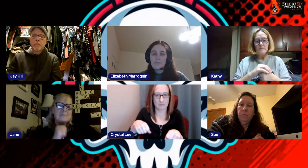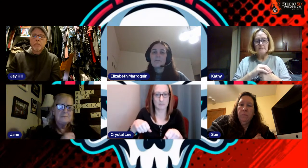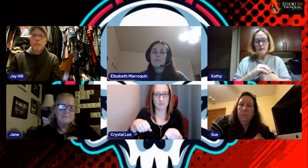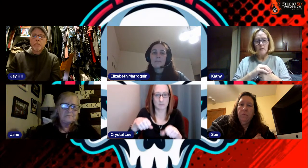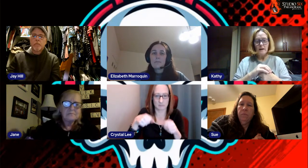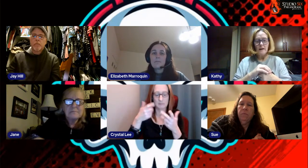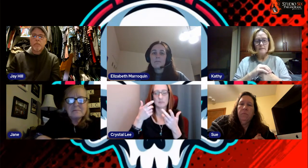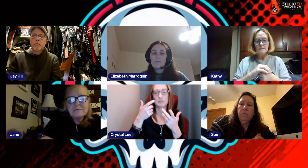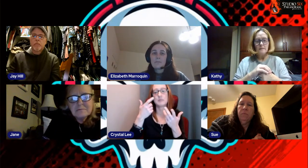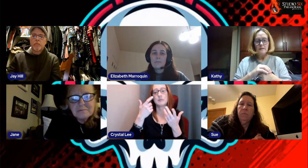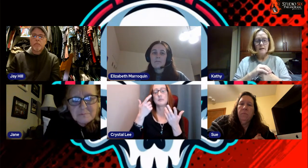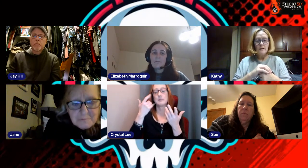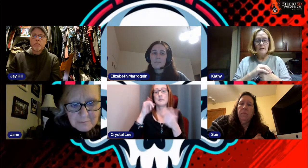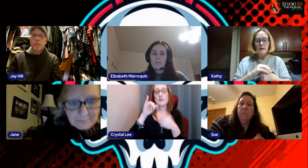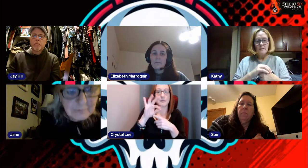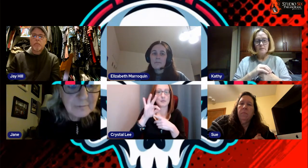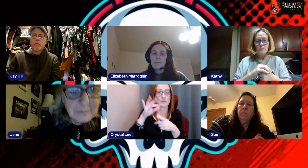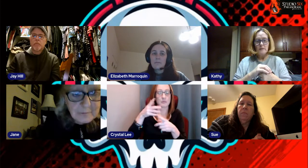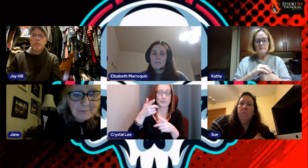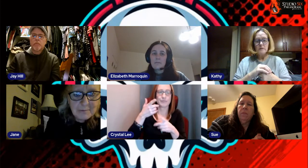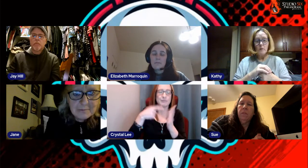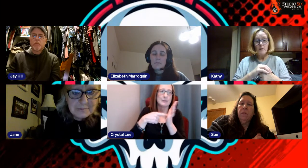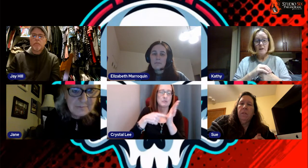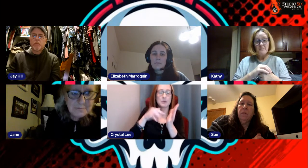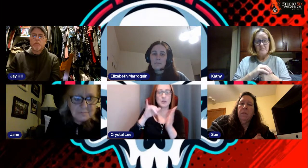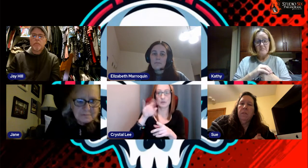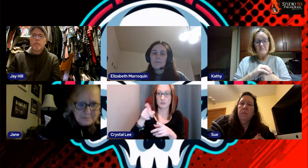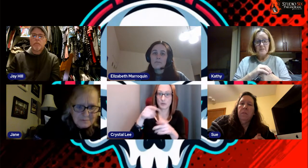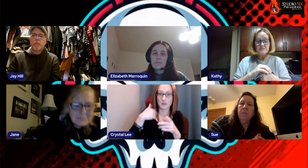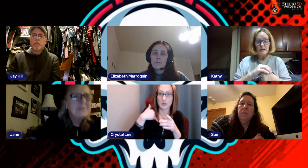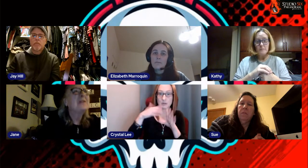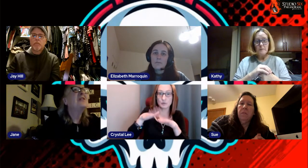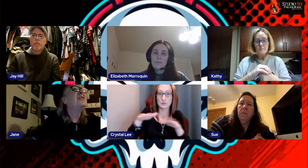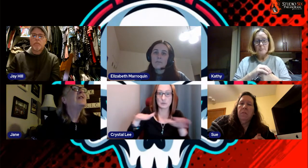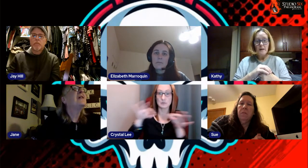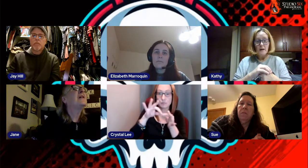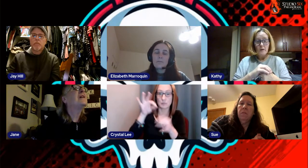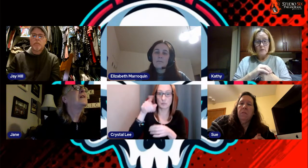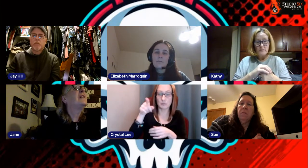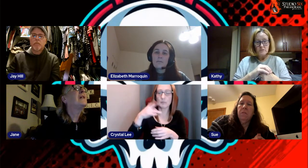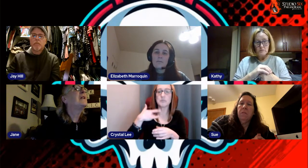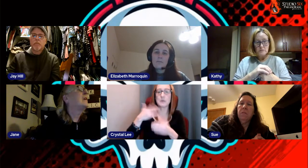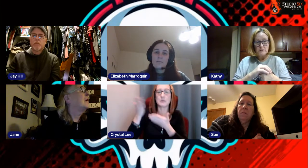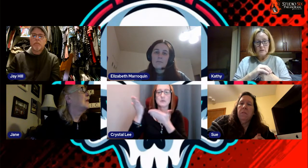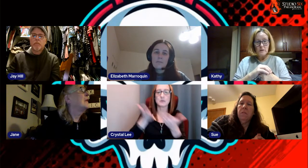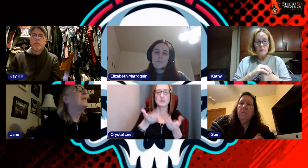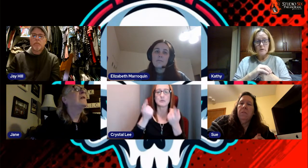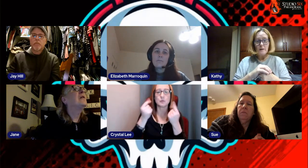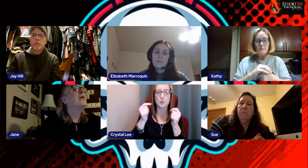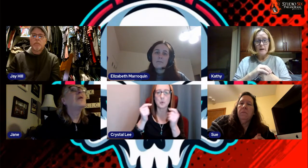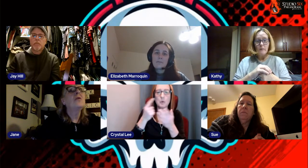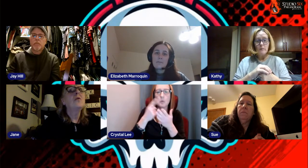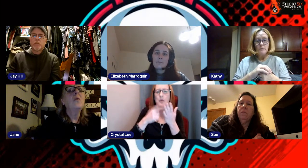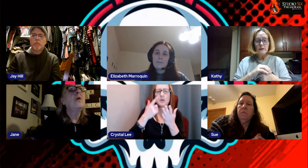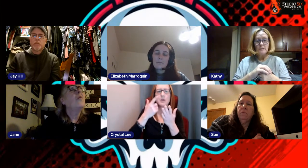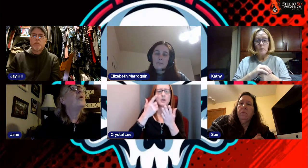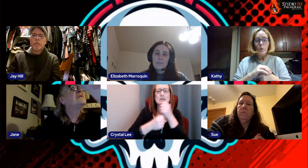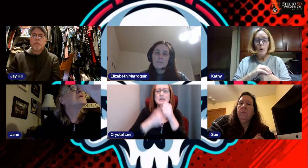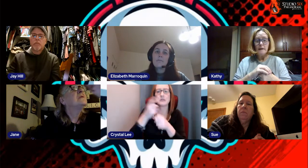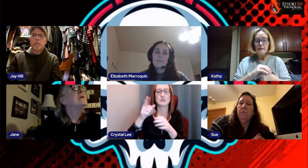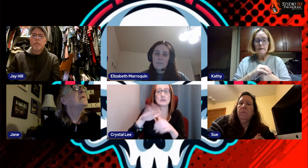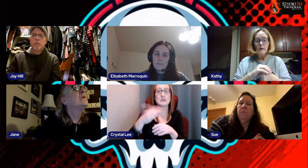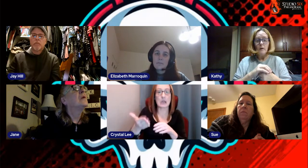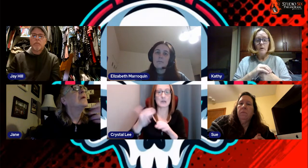research history and find out I can do this. So if, for example, you have children, I will bring